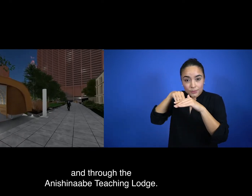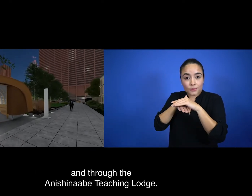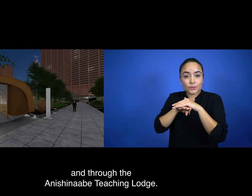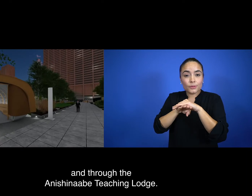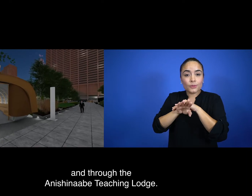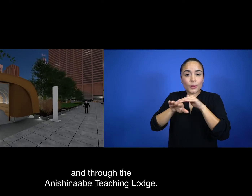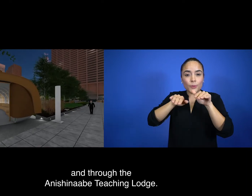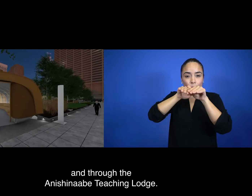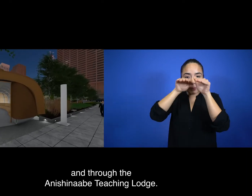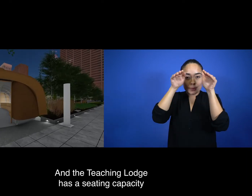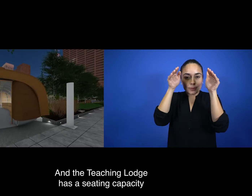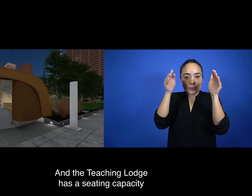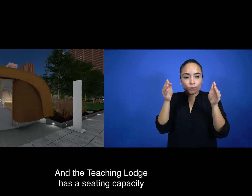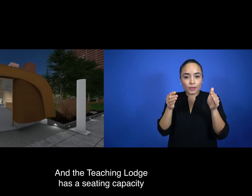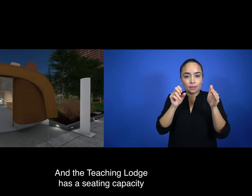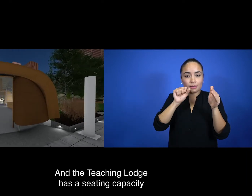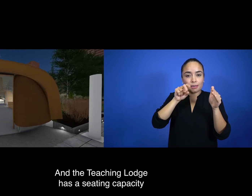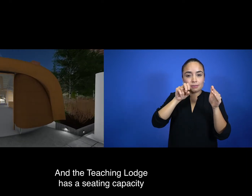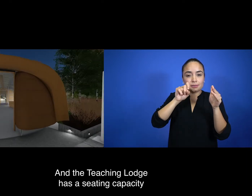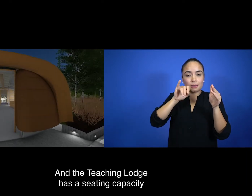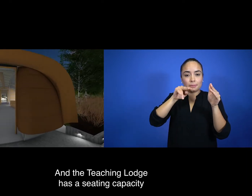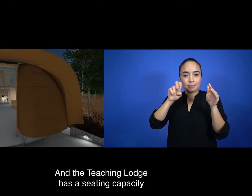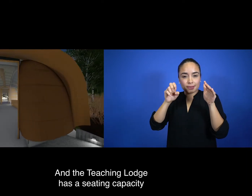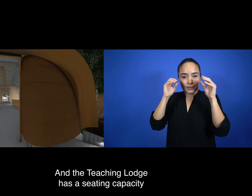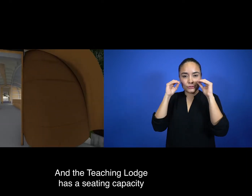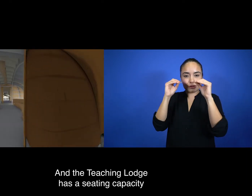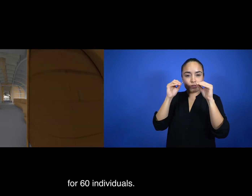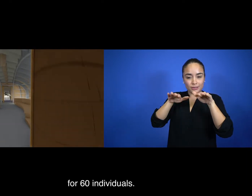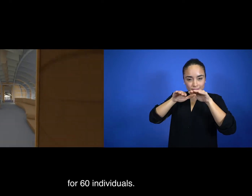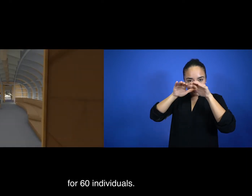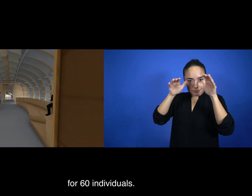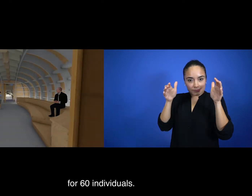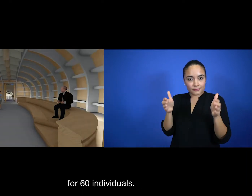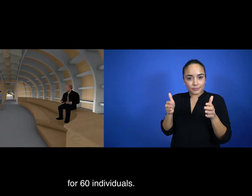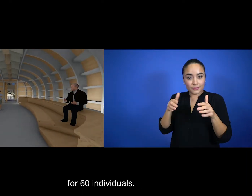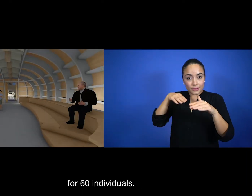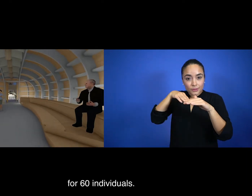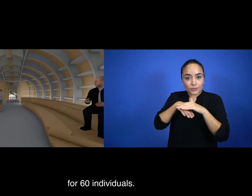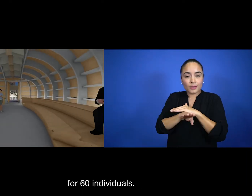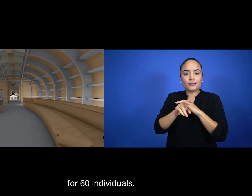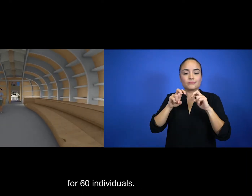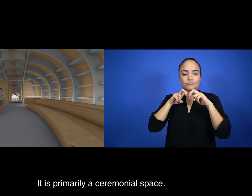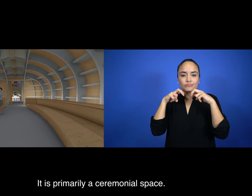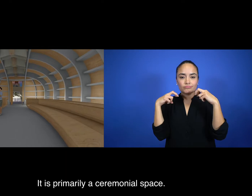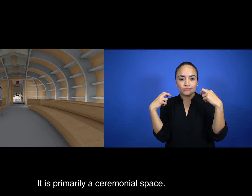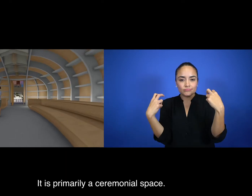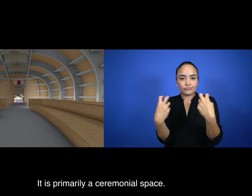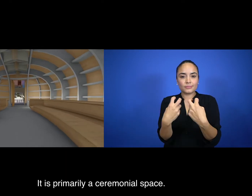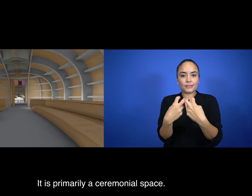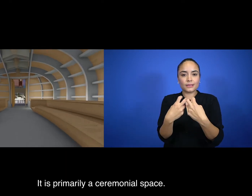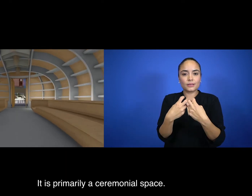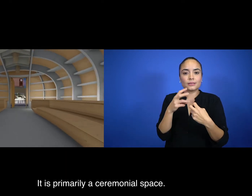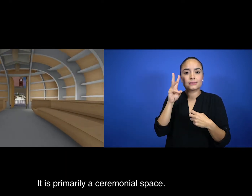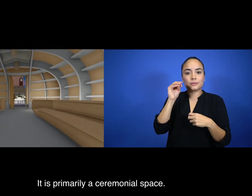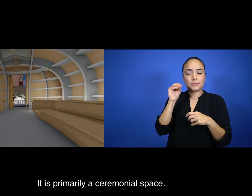Teaching Lodge. And the Teaching Lodge has a seating capacity for 60 individuals. It is primarily a